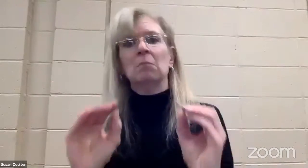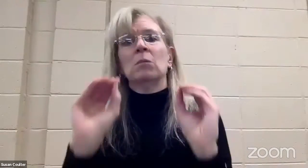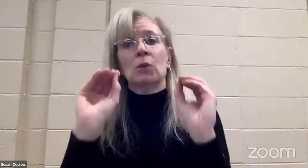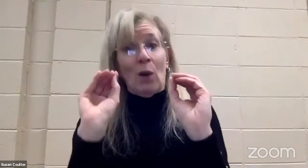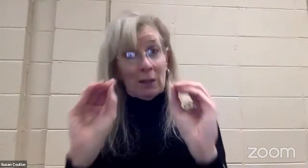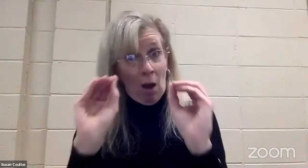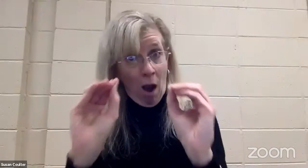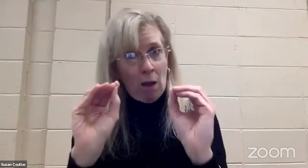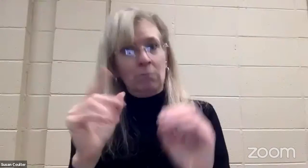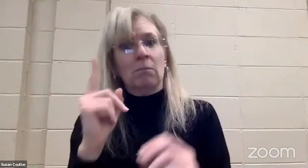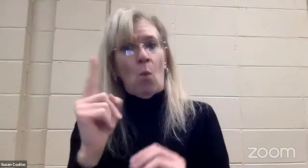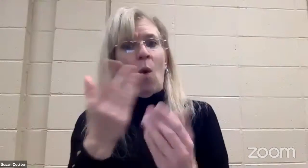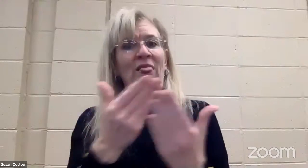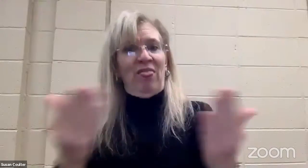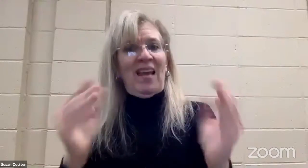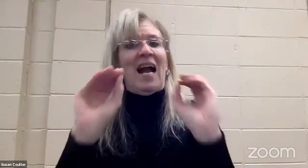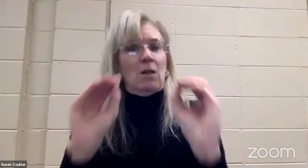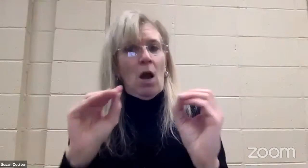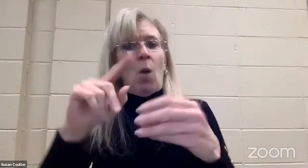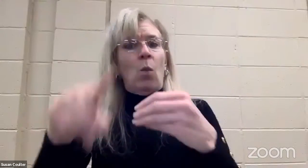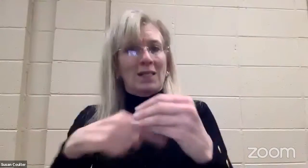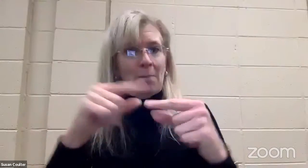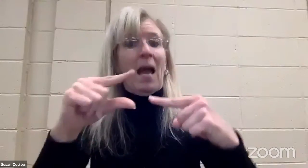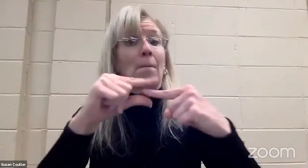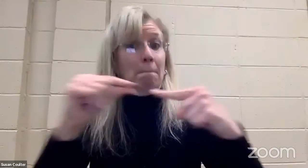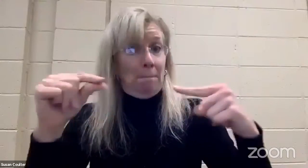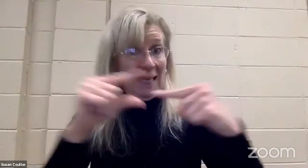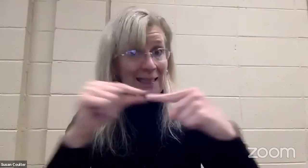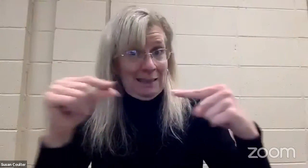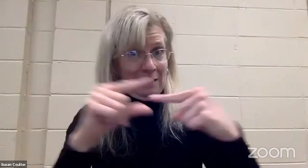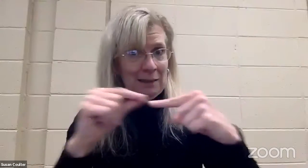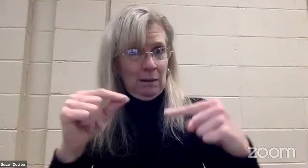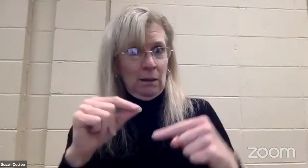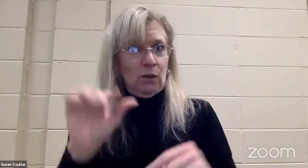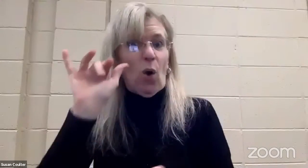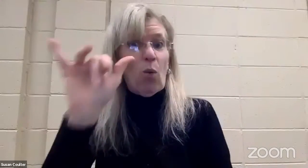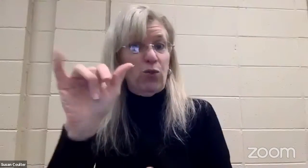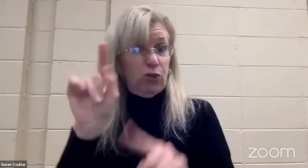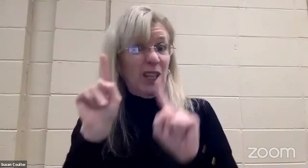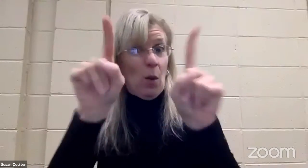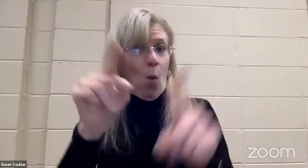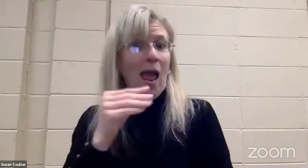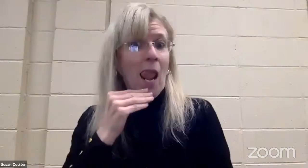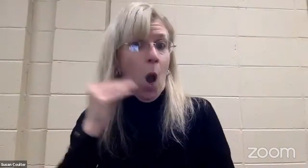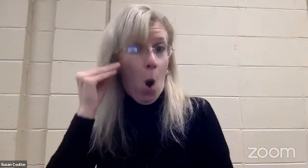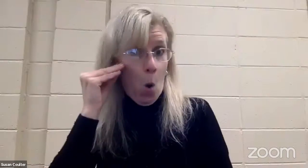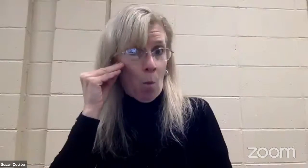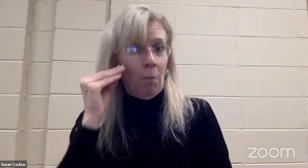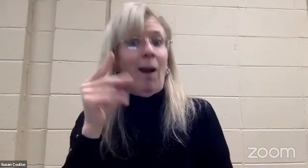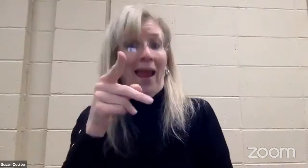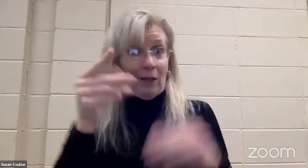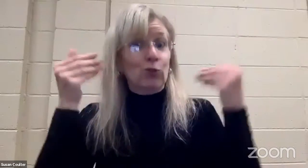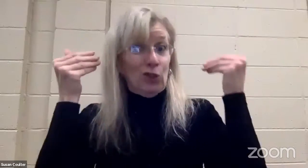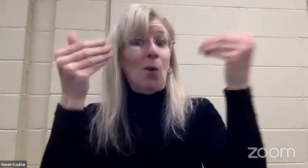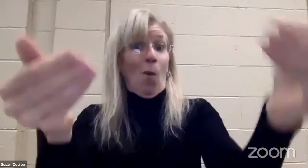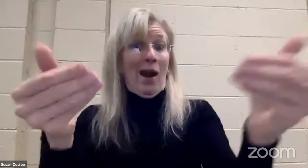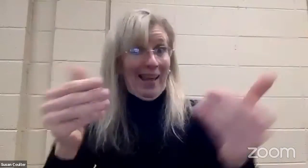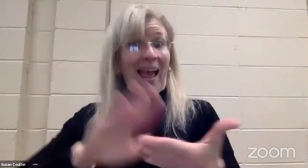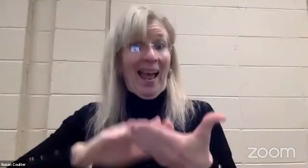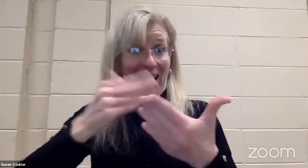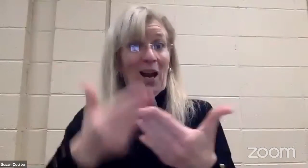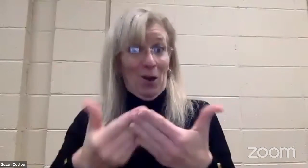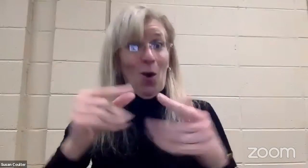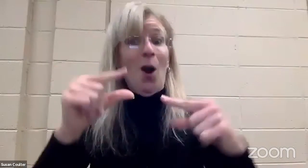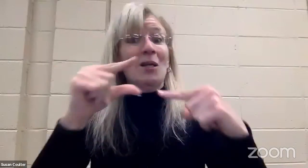class. So I taught, one thing I taught was about beans. So she went home and she